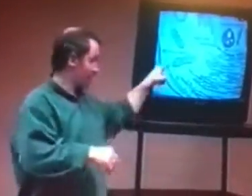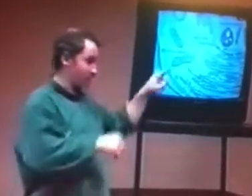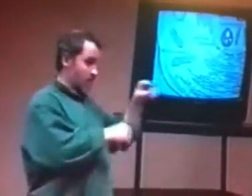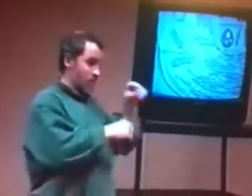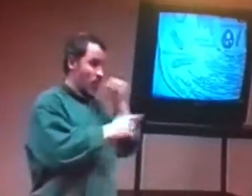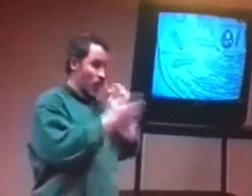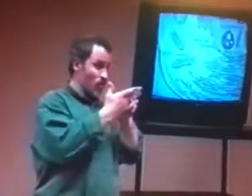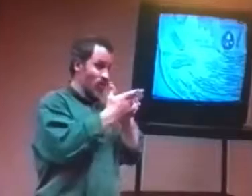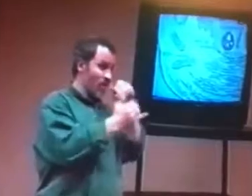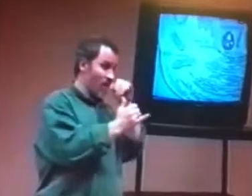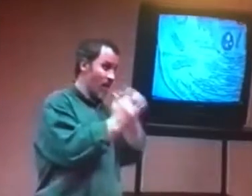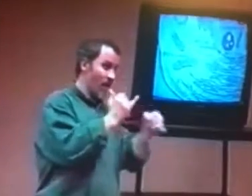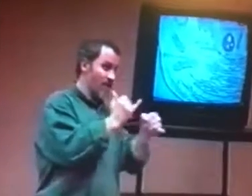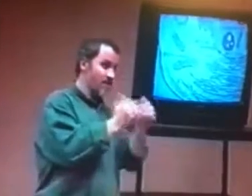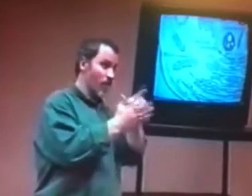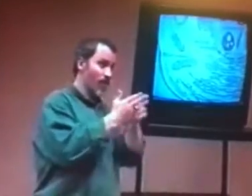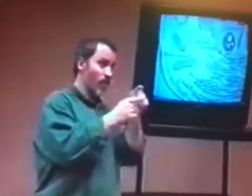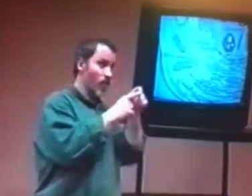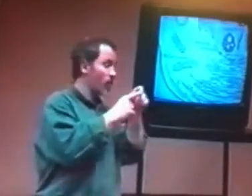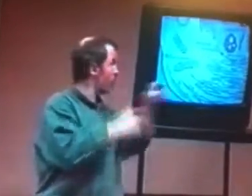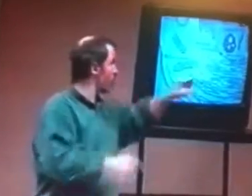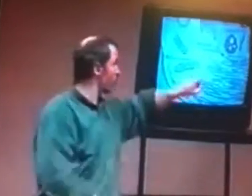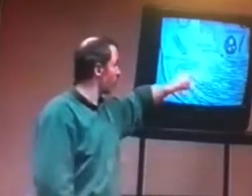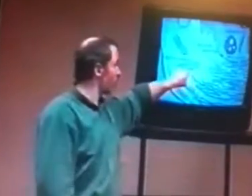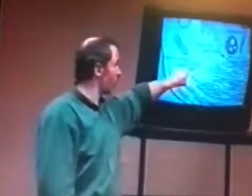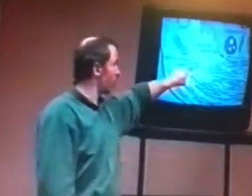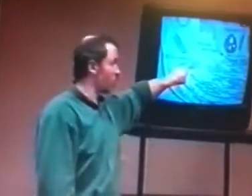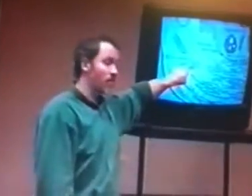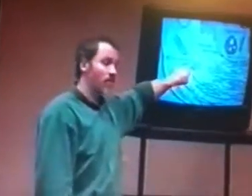Now, notice that last part of the word.